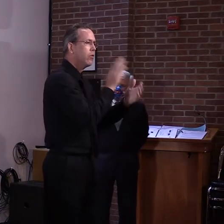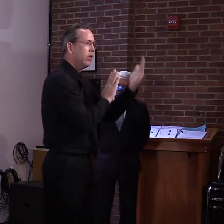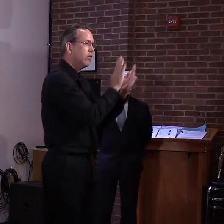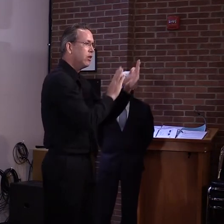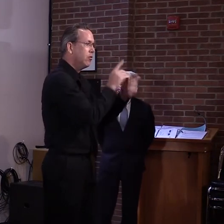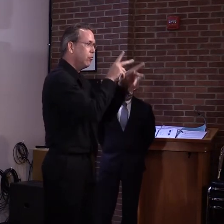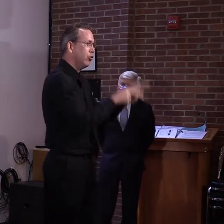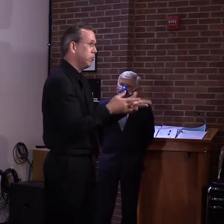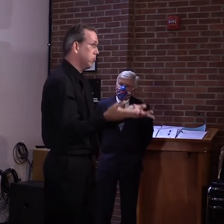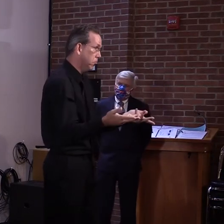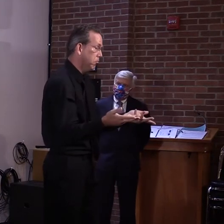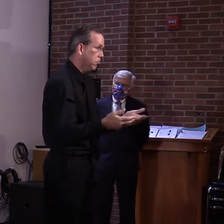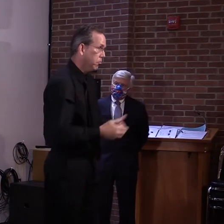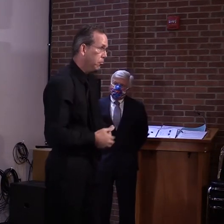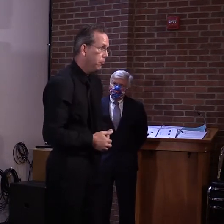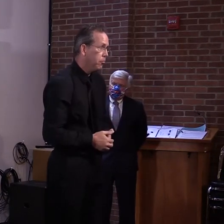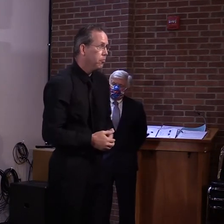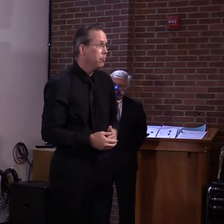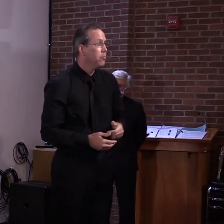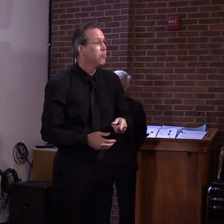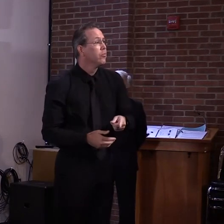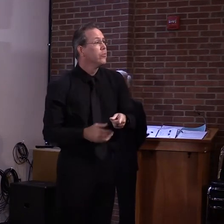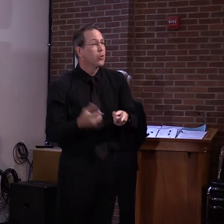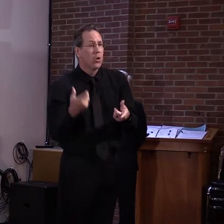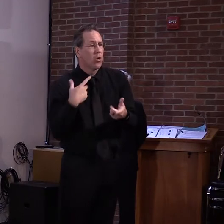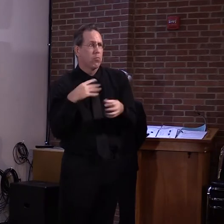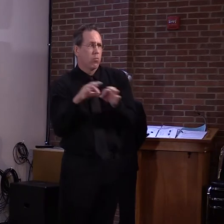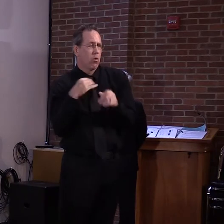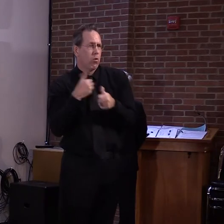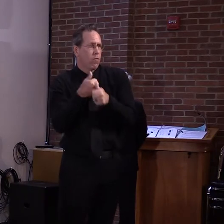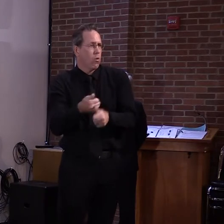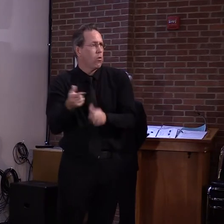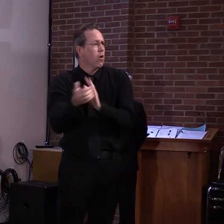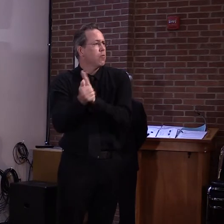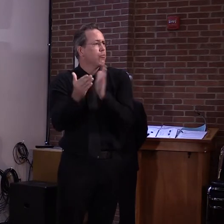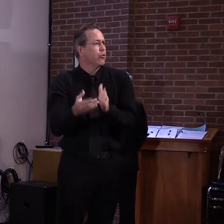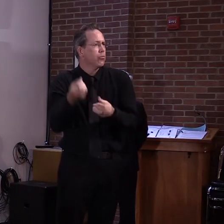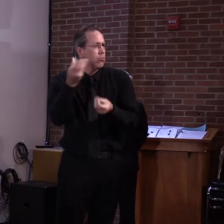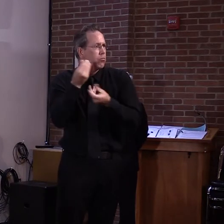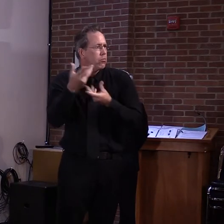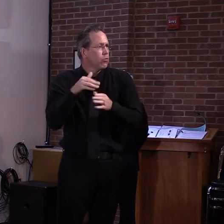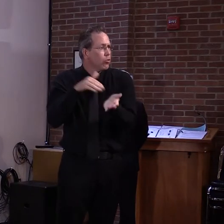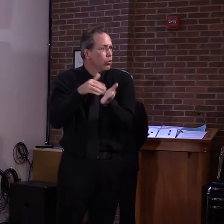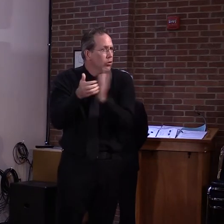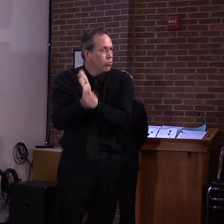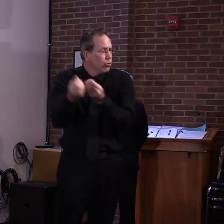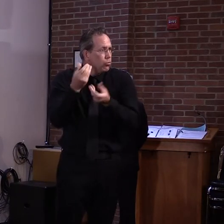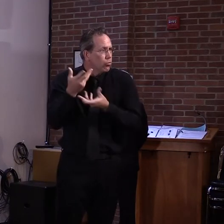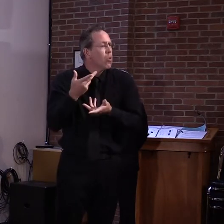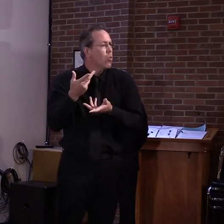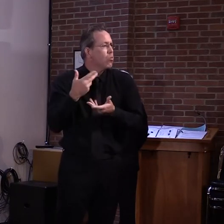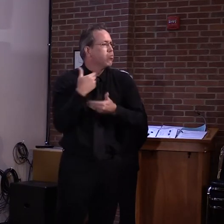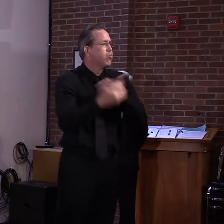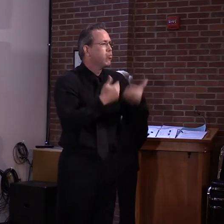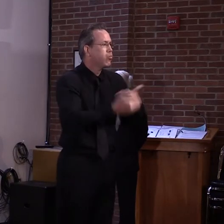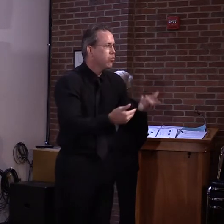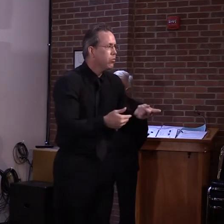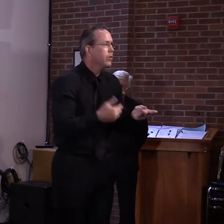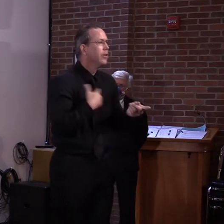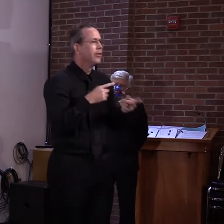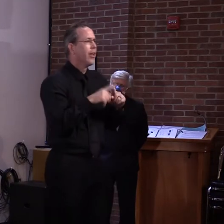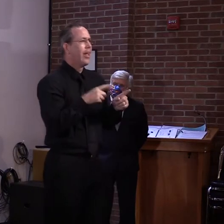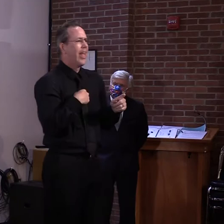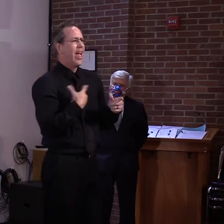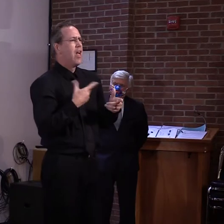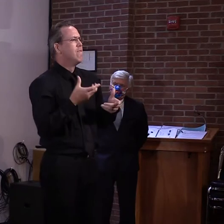us, that's the right approach. But again, we can't push too hard. Because we don't want